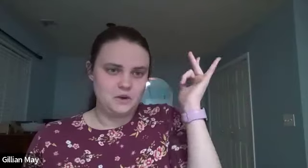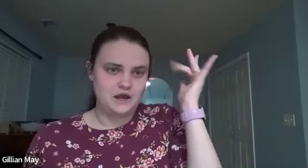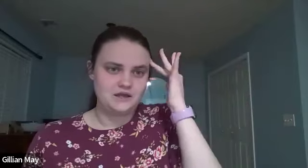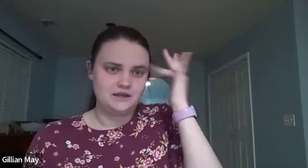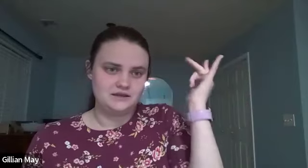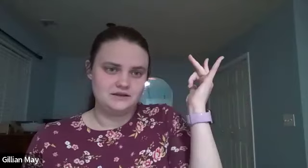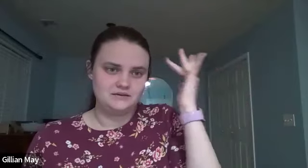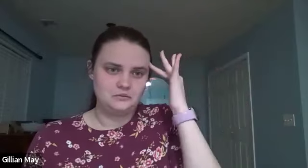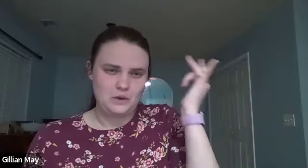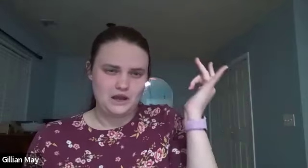Y. Y.